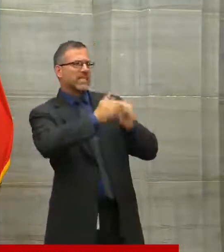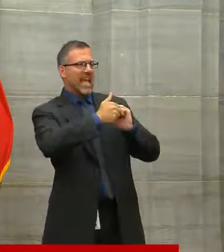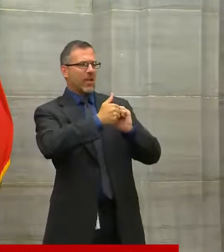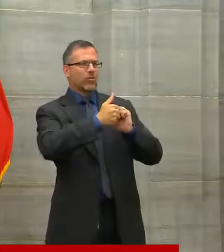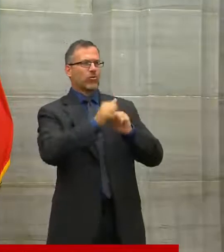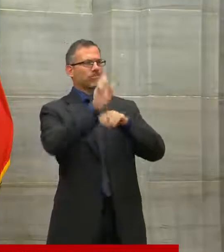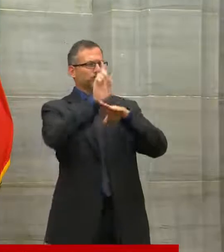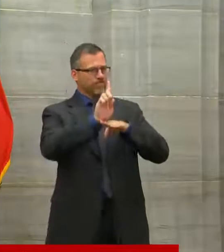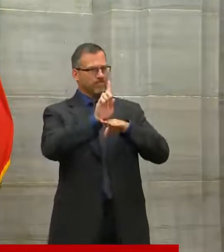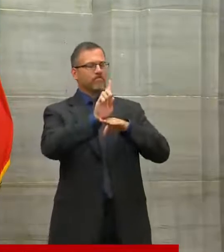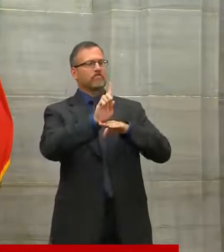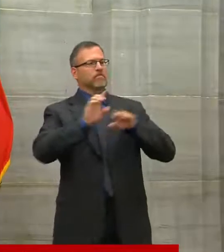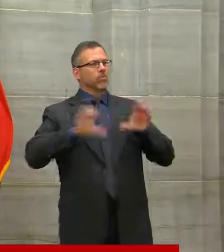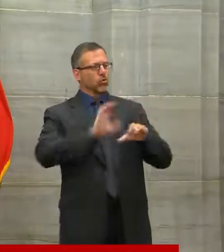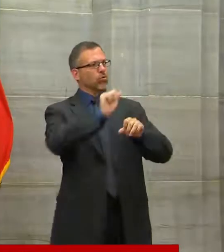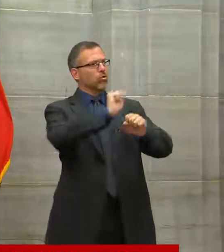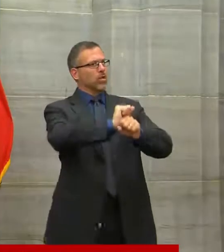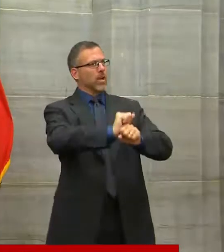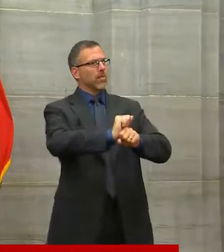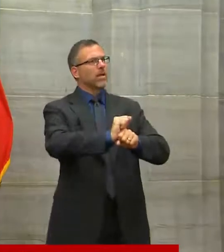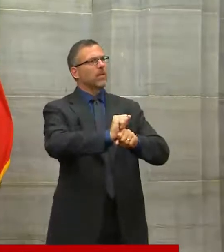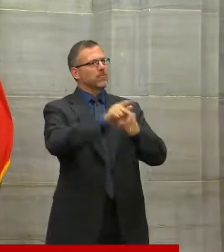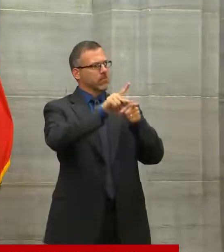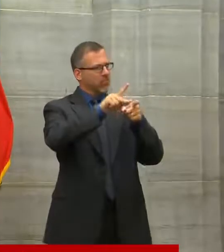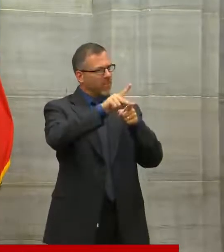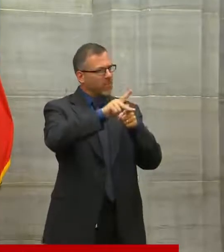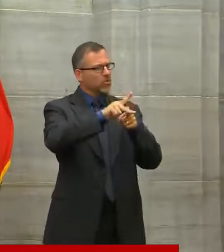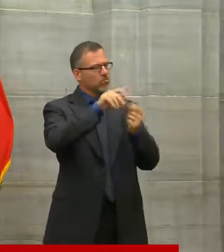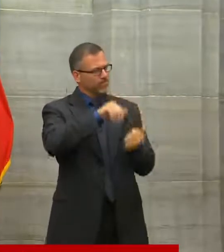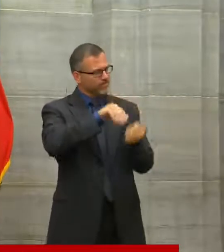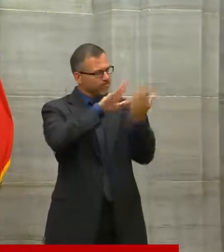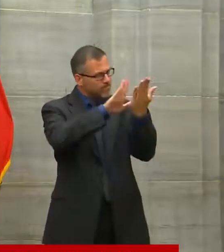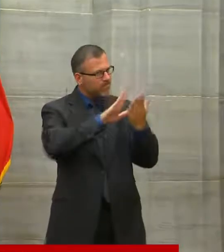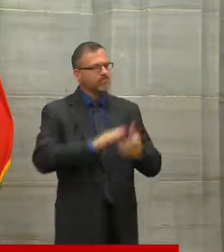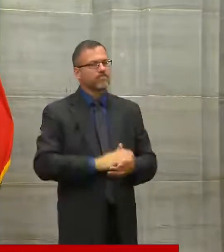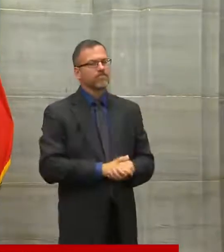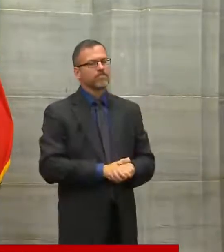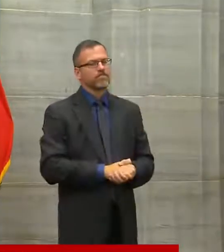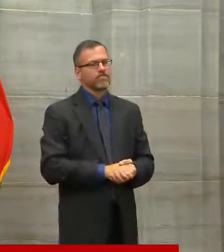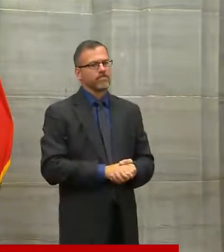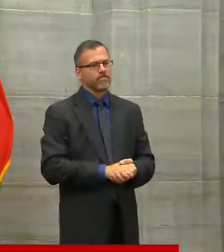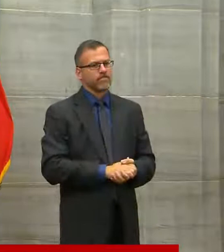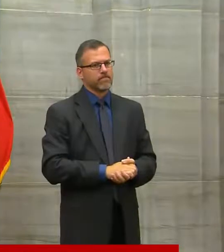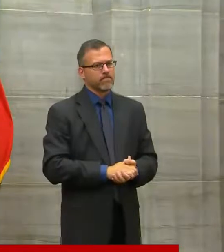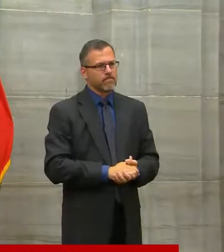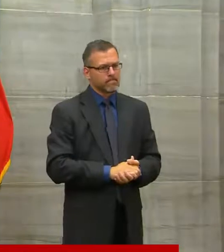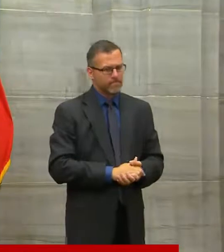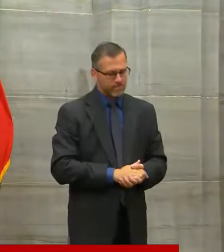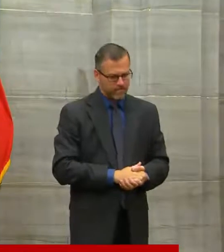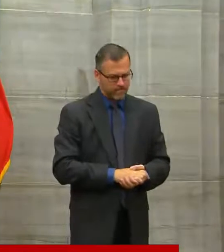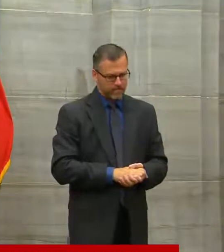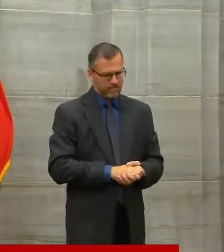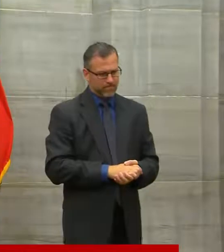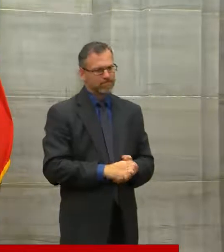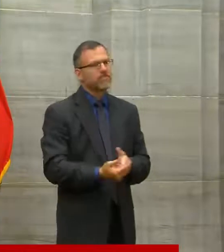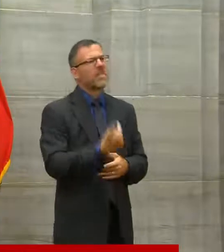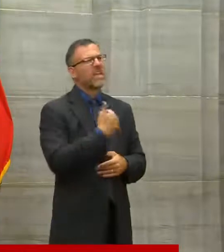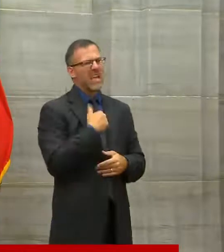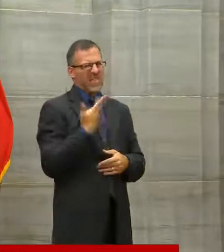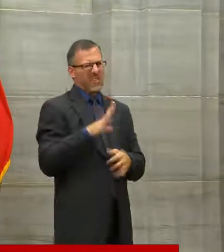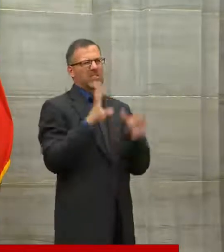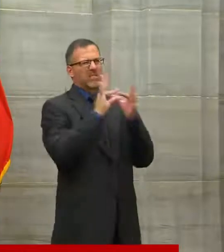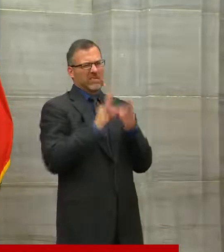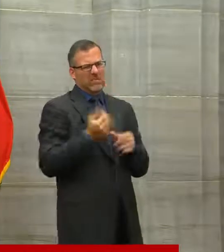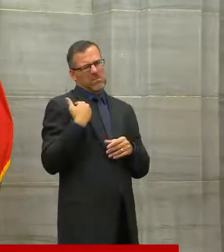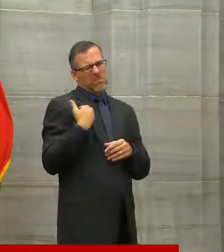that professionalism is rooted in a community-minded approach. As I said earlier, the steps I've outlined now